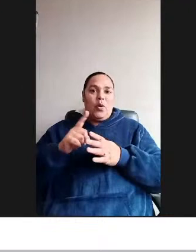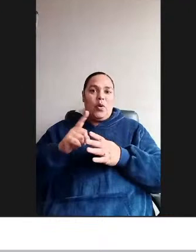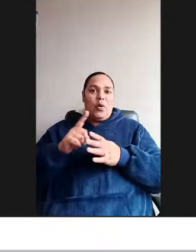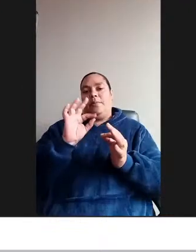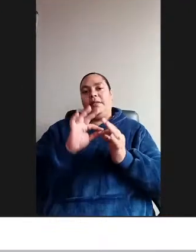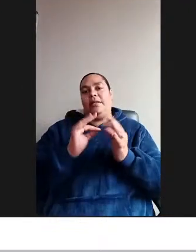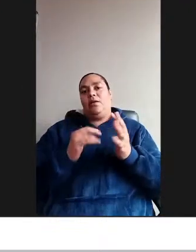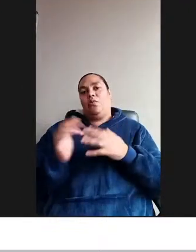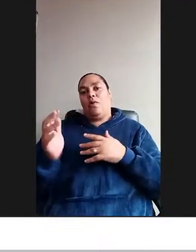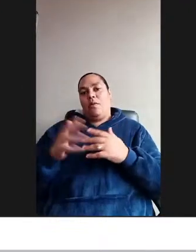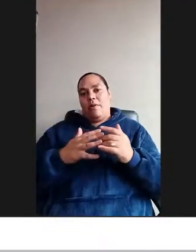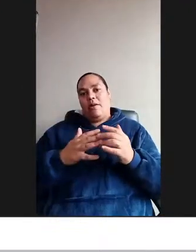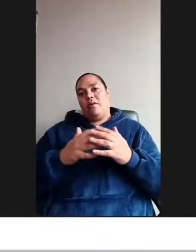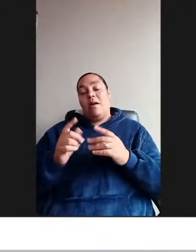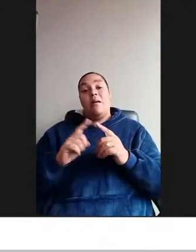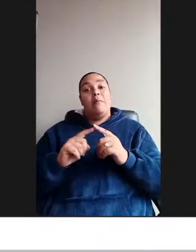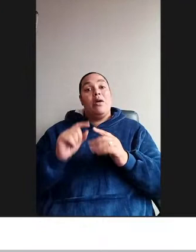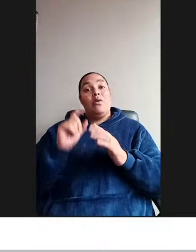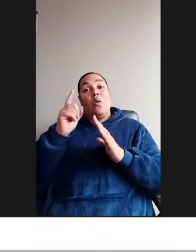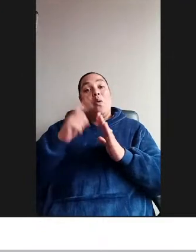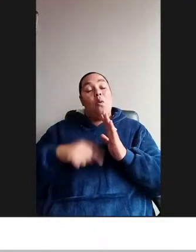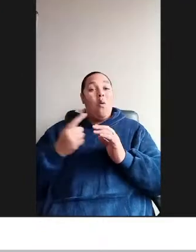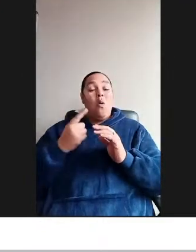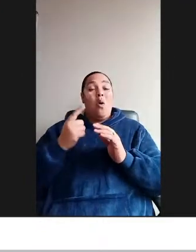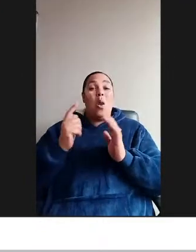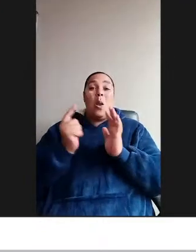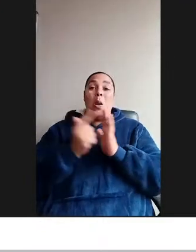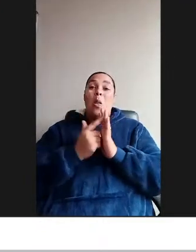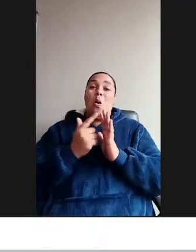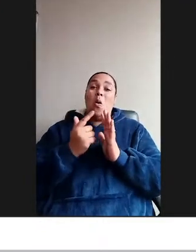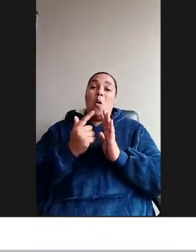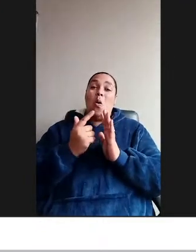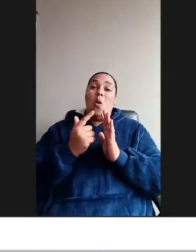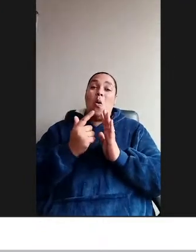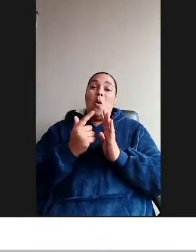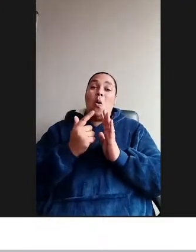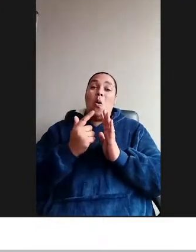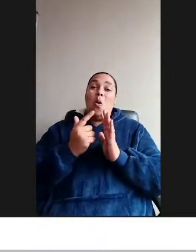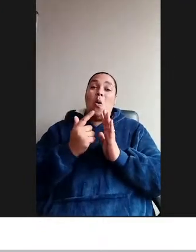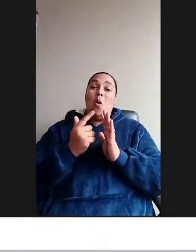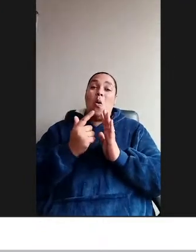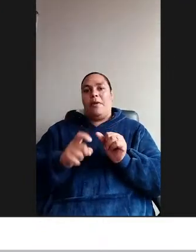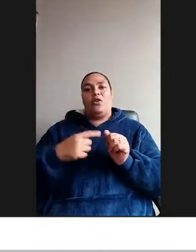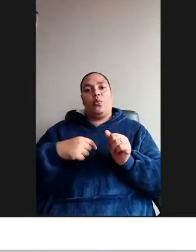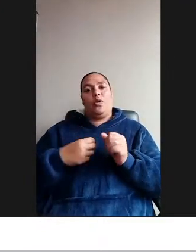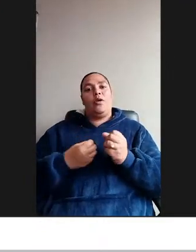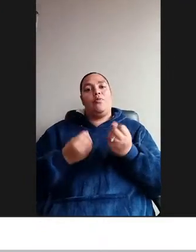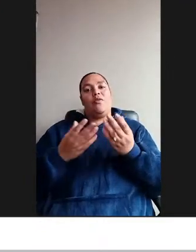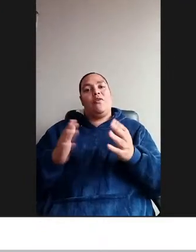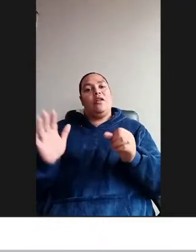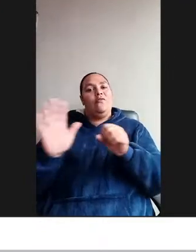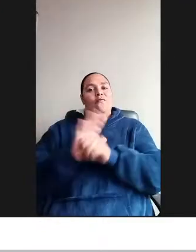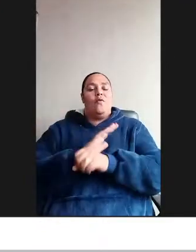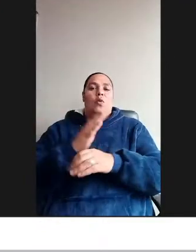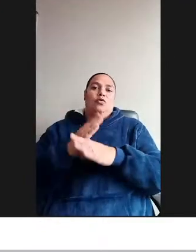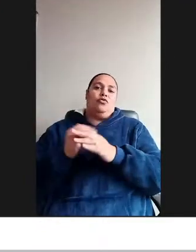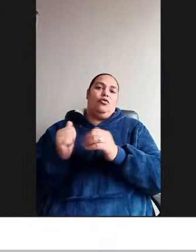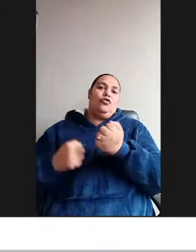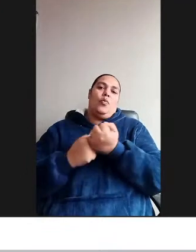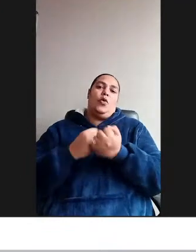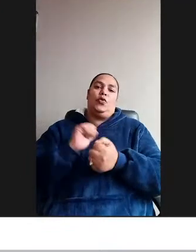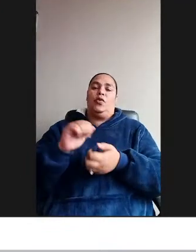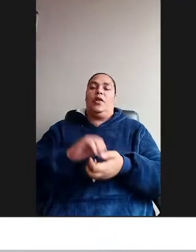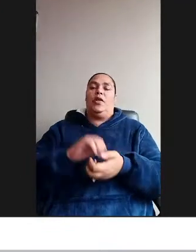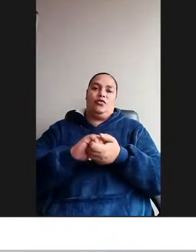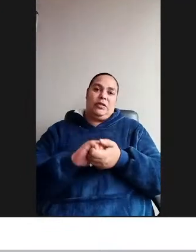law enforcement aspects must continue, and we're providing our full cooperation to the law enforcement agencies. That's all from